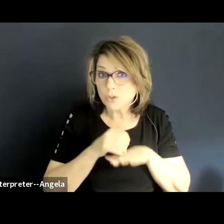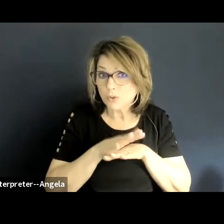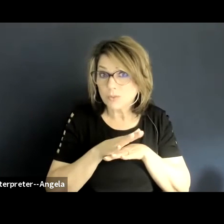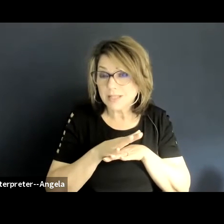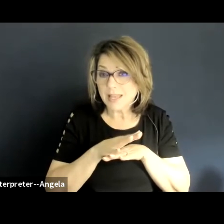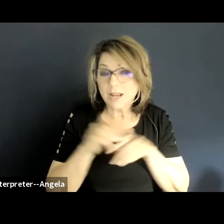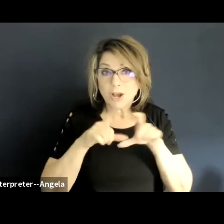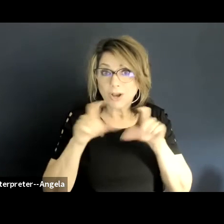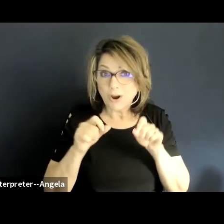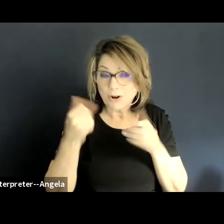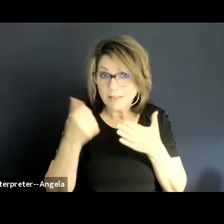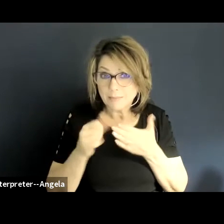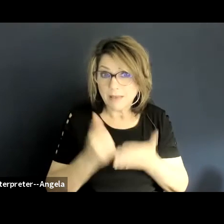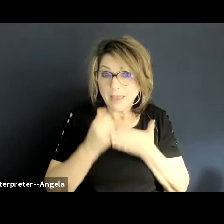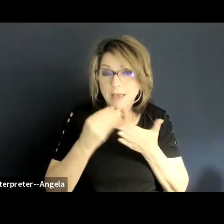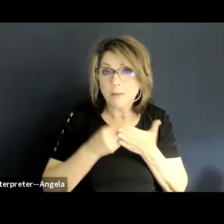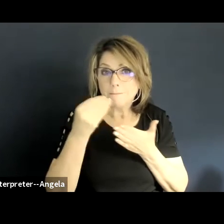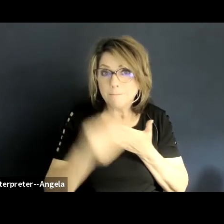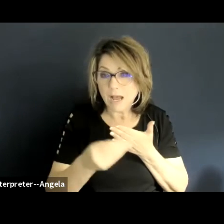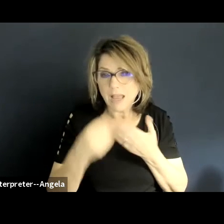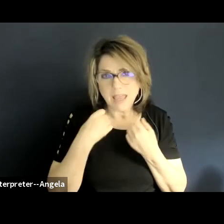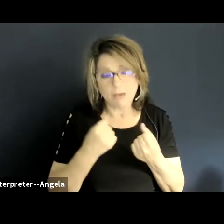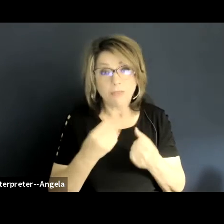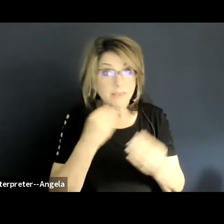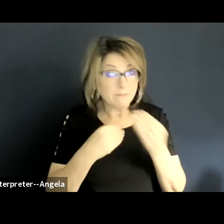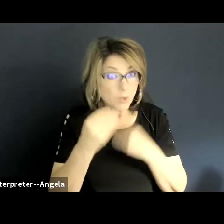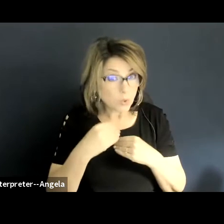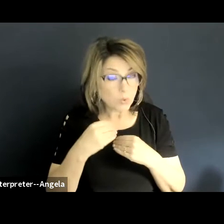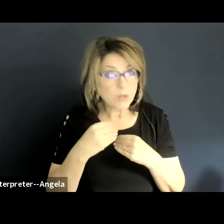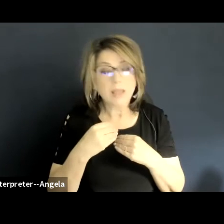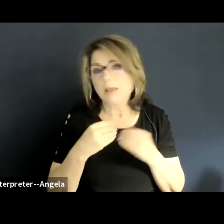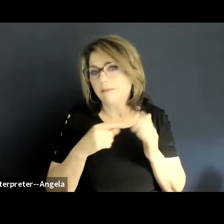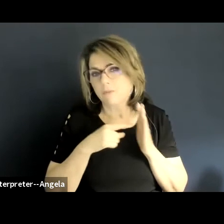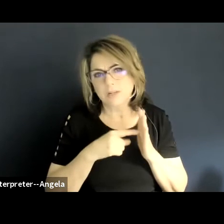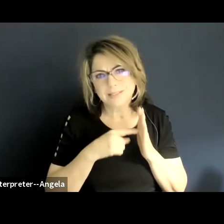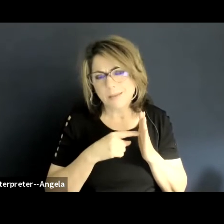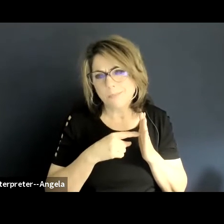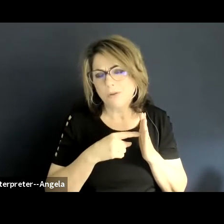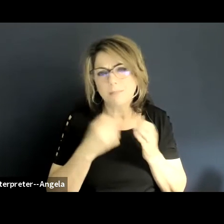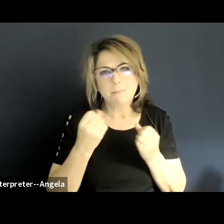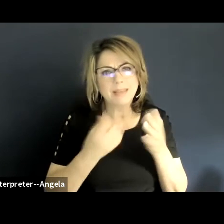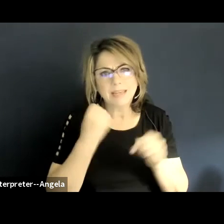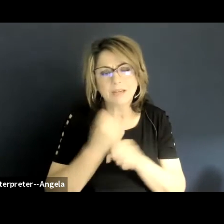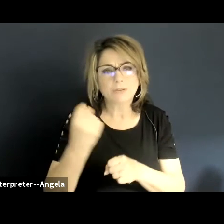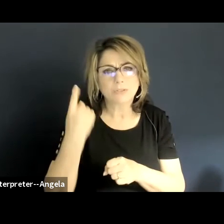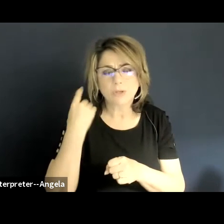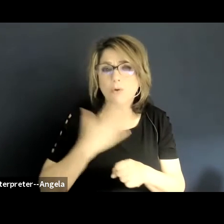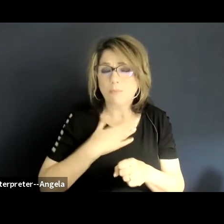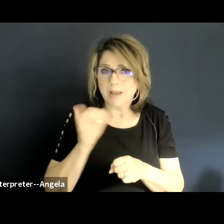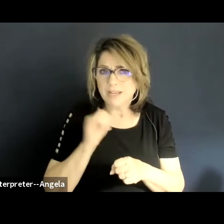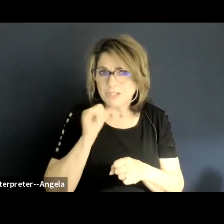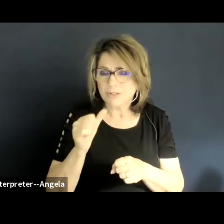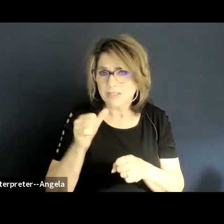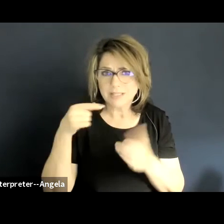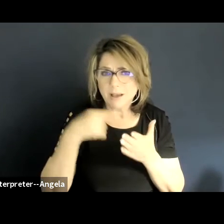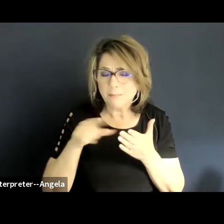card in the mail that will help buy healthy food and more. For example, years ago, my insurance would not cover weight loss